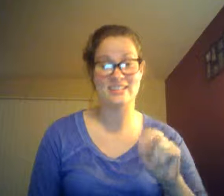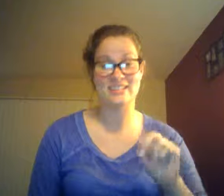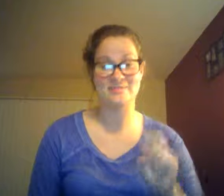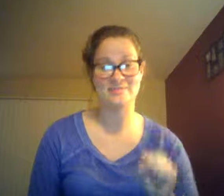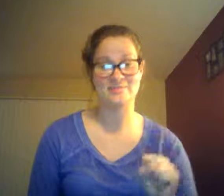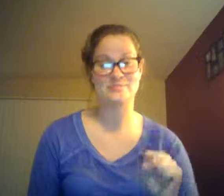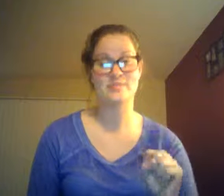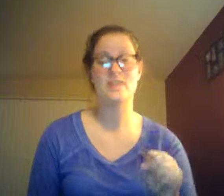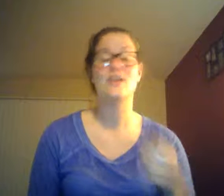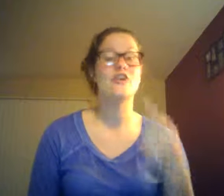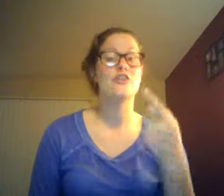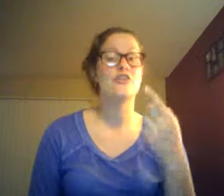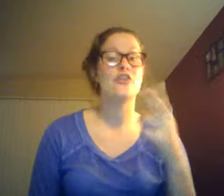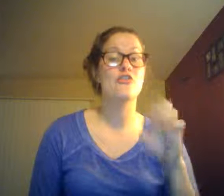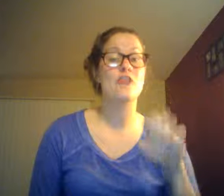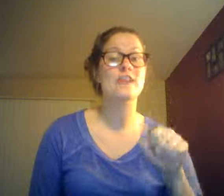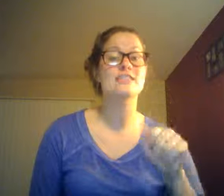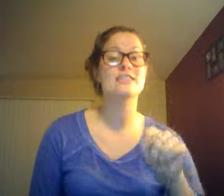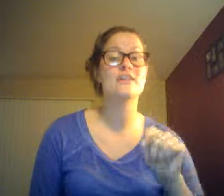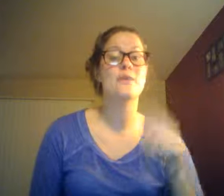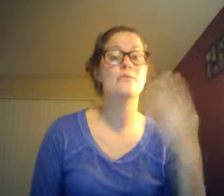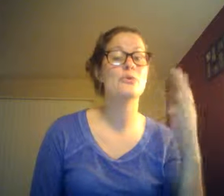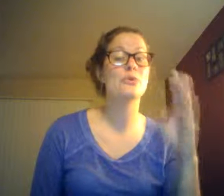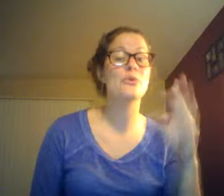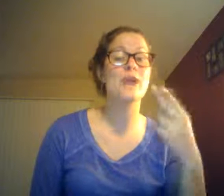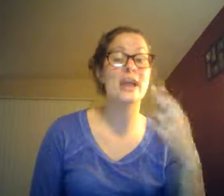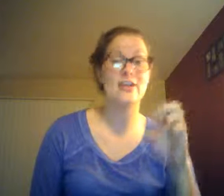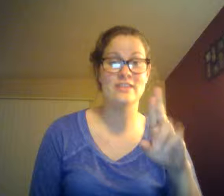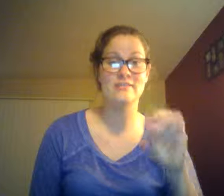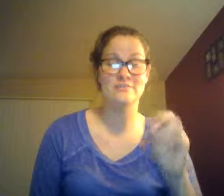pelicans, the great blue heron,